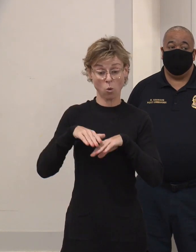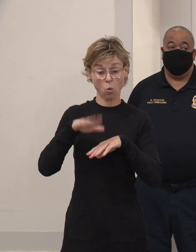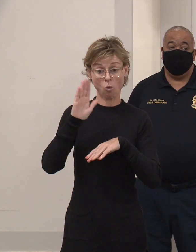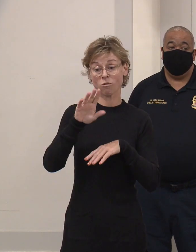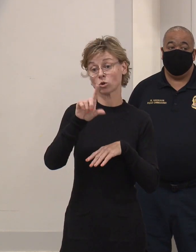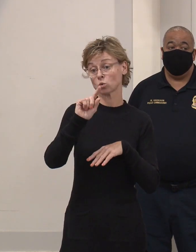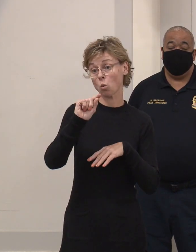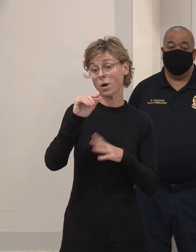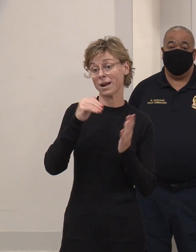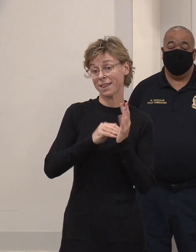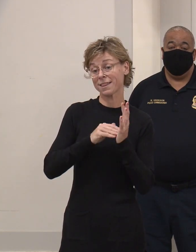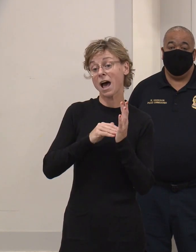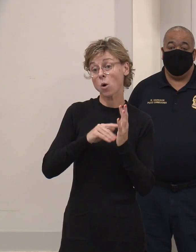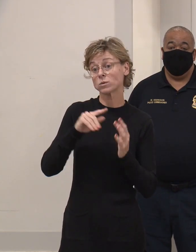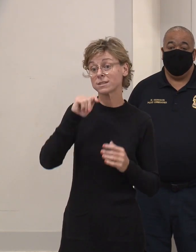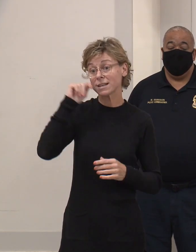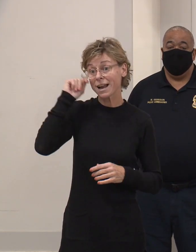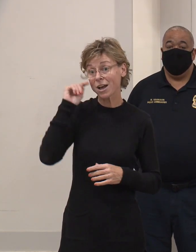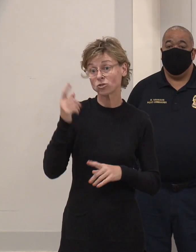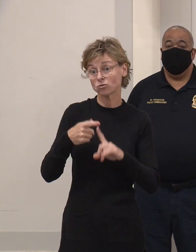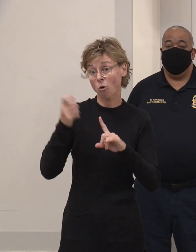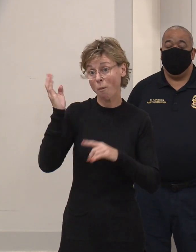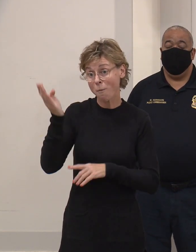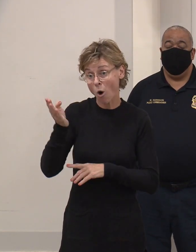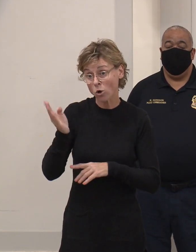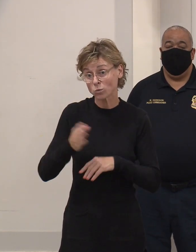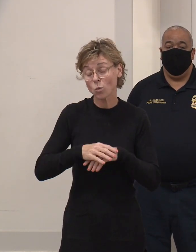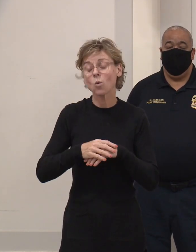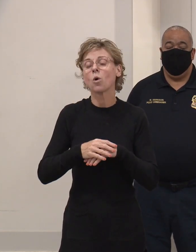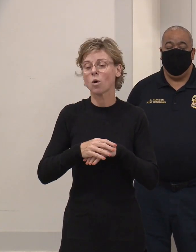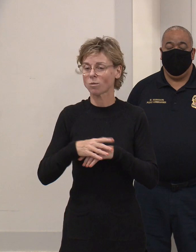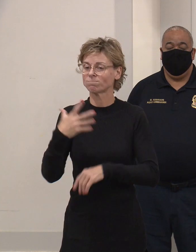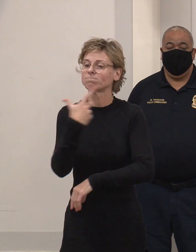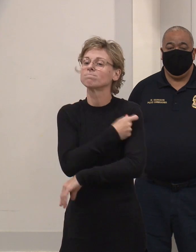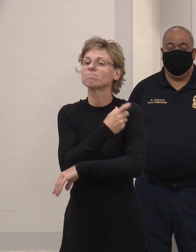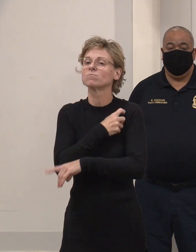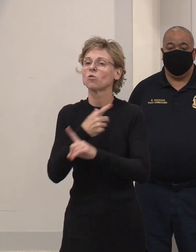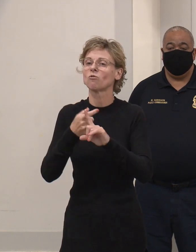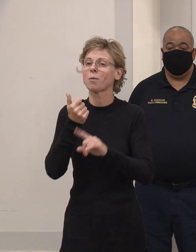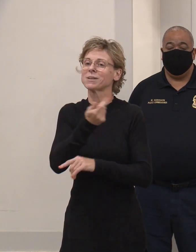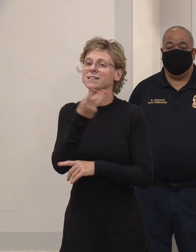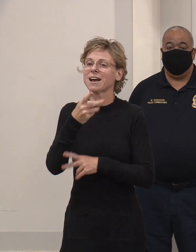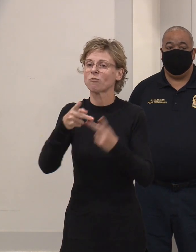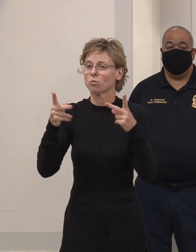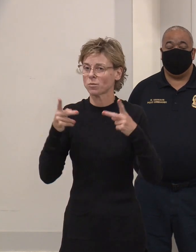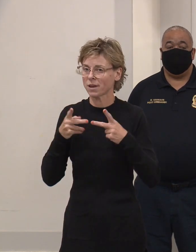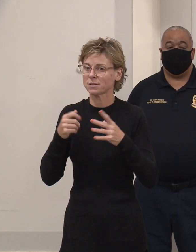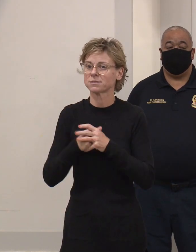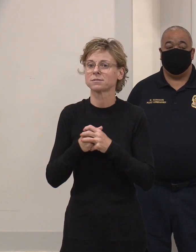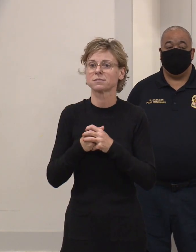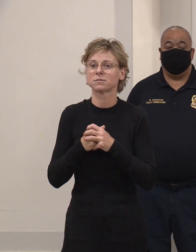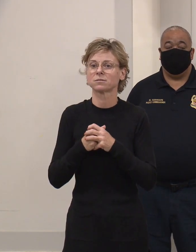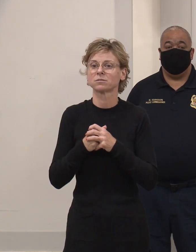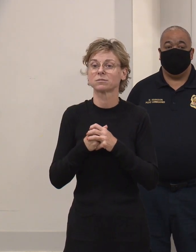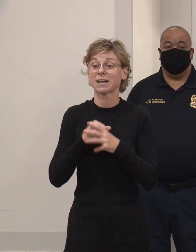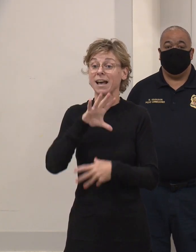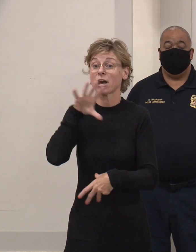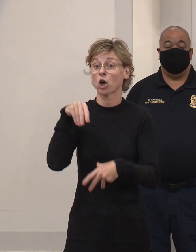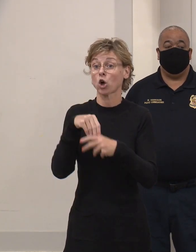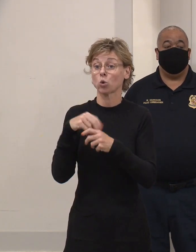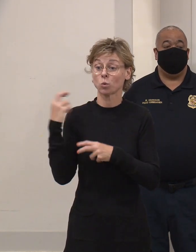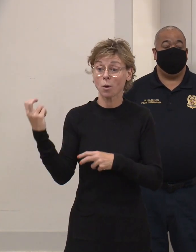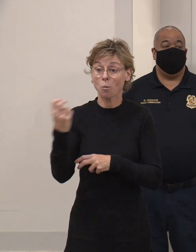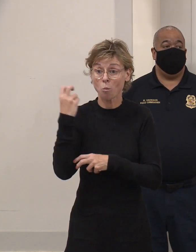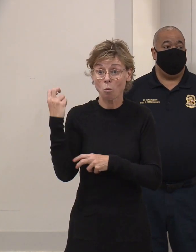Baltimore adolescents between the ages of 12 to 17 have been vaccinated through several different access points, including our mobile vaccination clinics